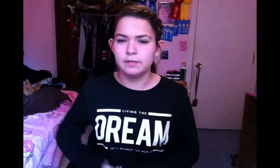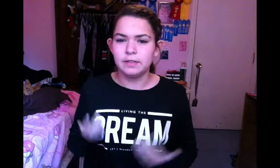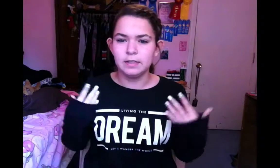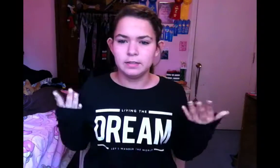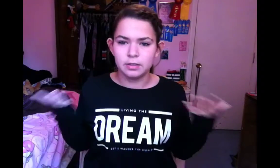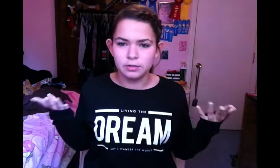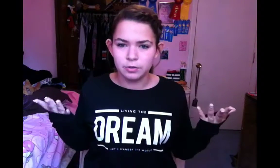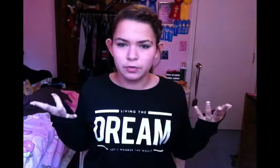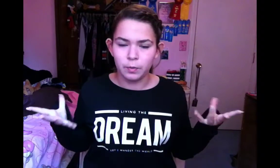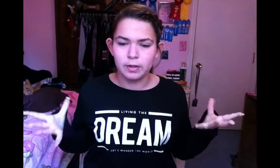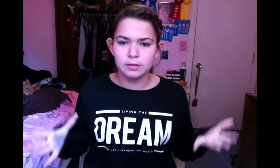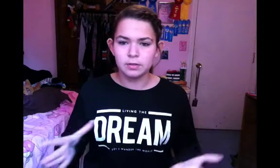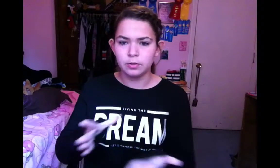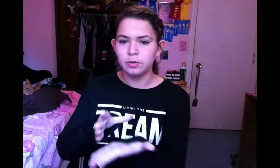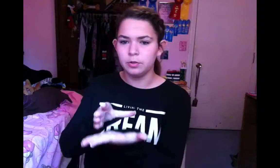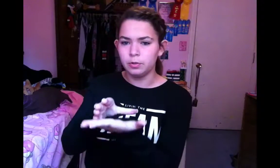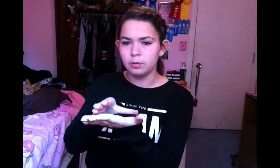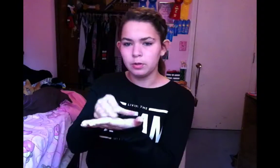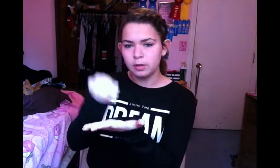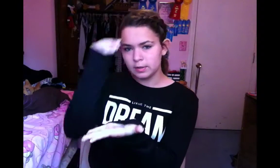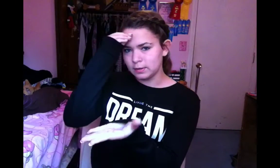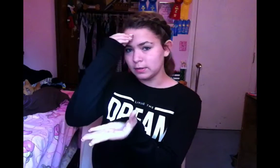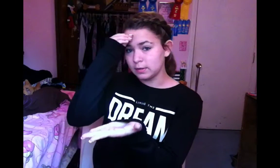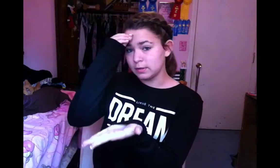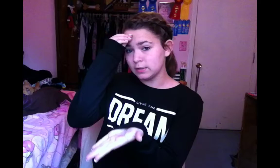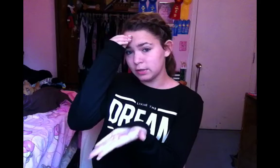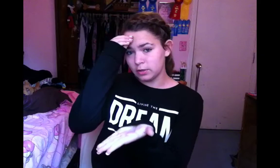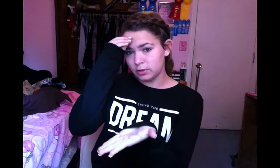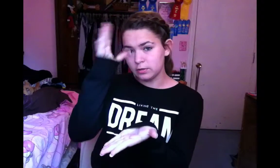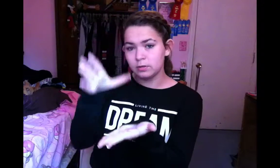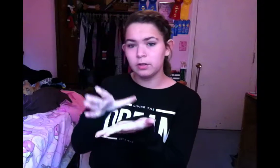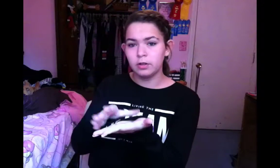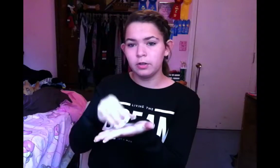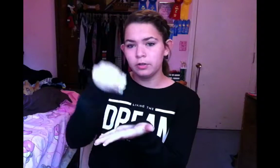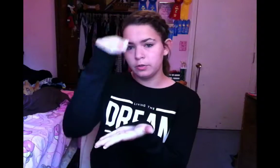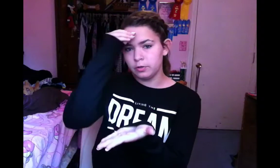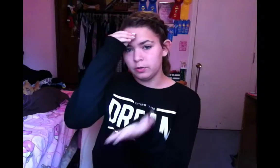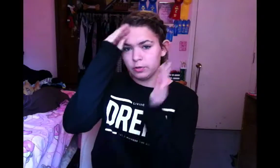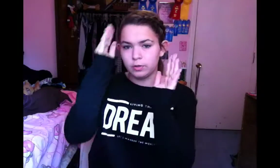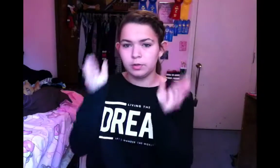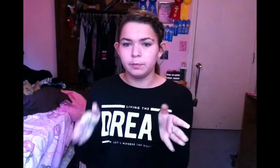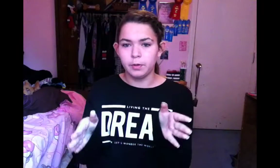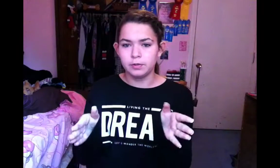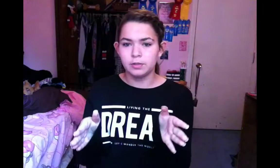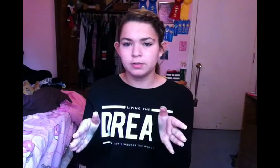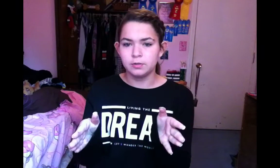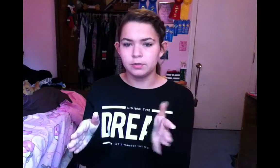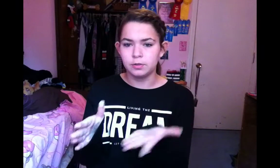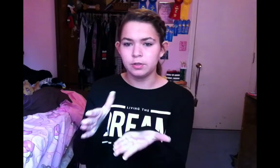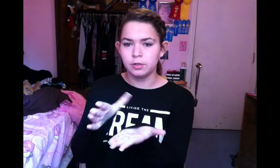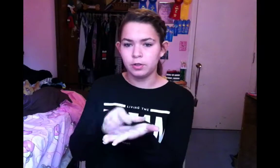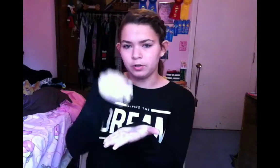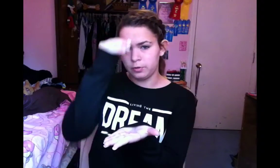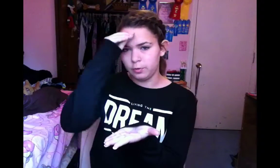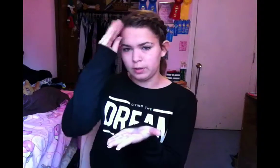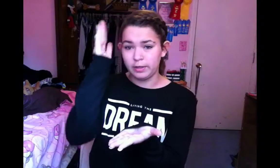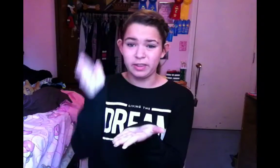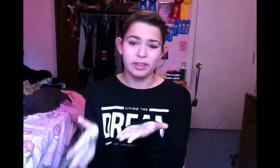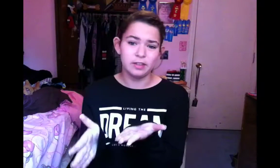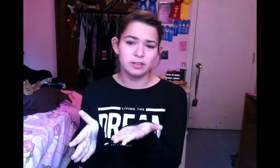I've seen it done two different ways. So you do. Because this is learn. So you do learn and then person. So student. You can also do it like this.